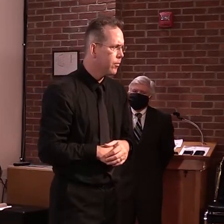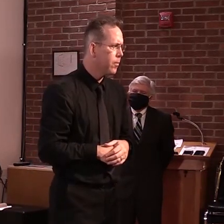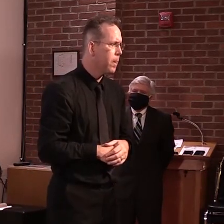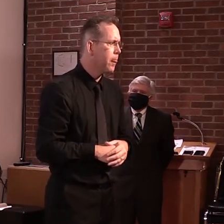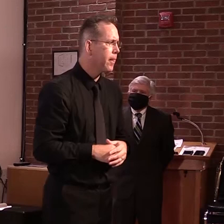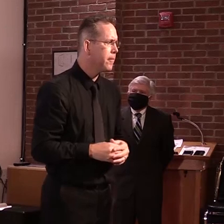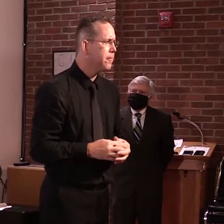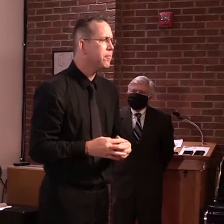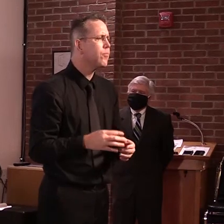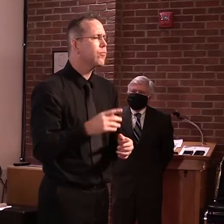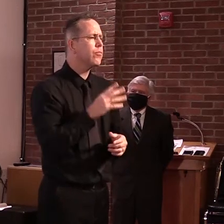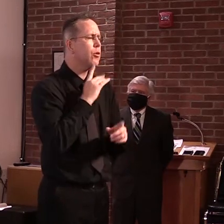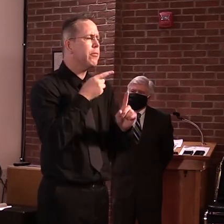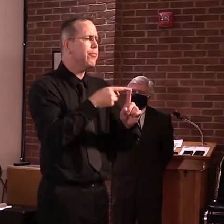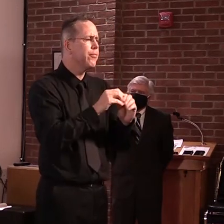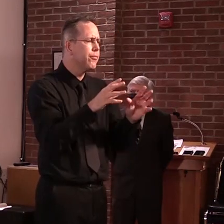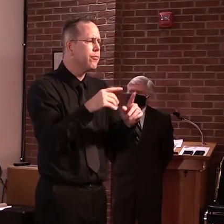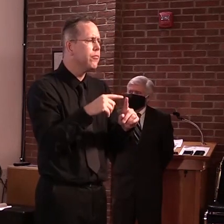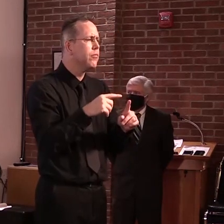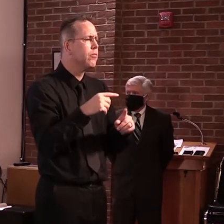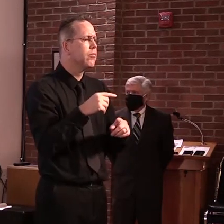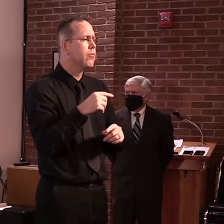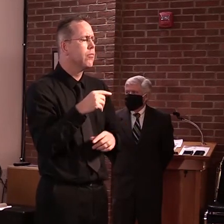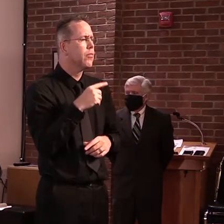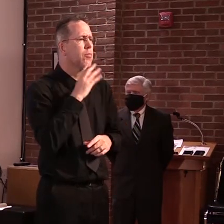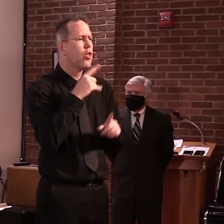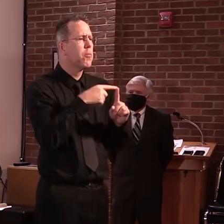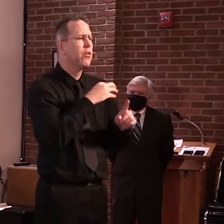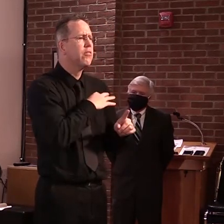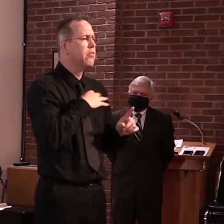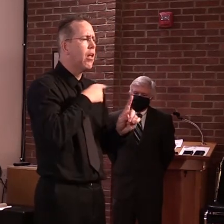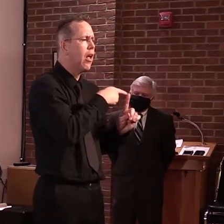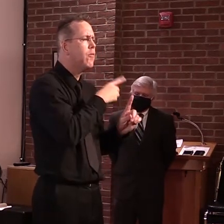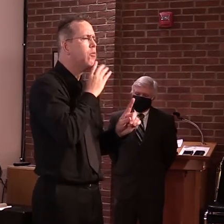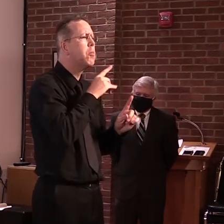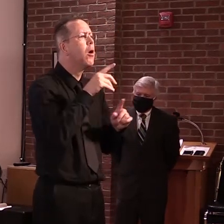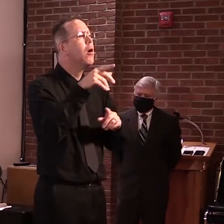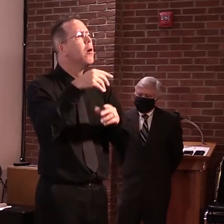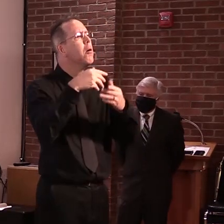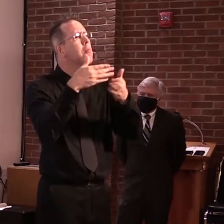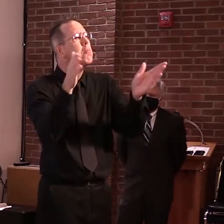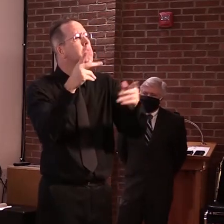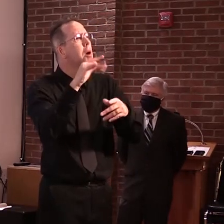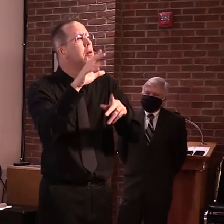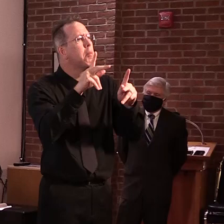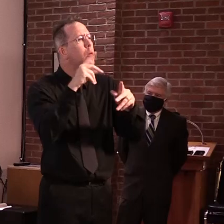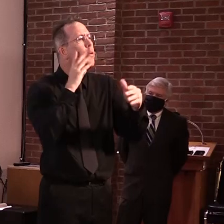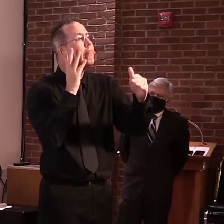general public are just walking into state offices from what I got from the email.